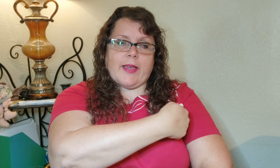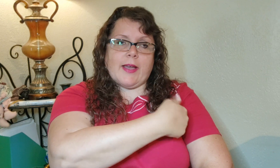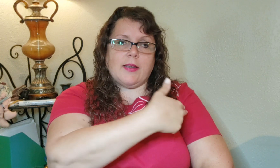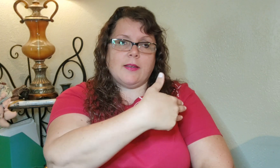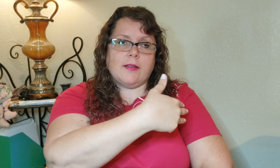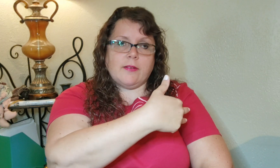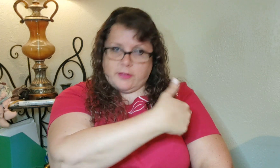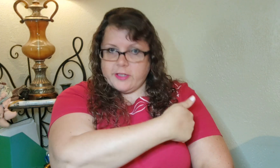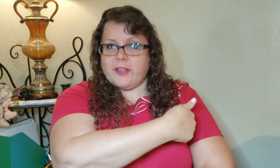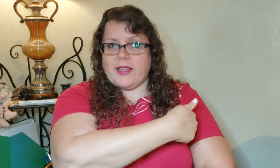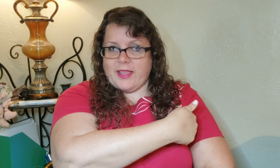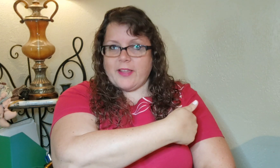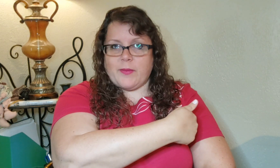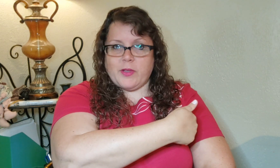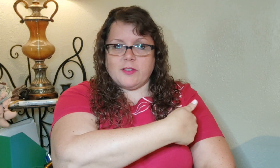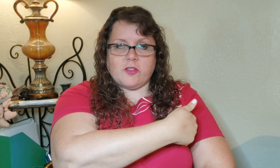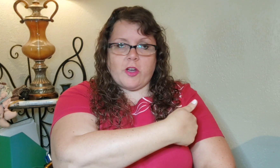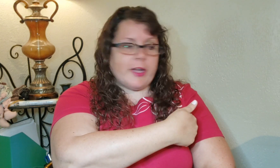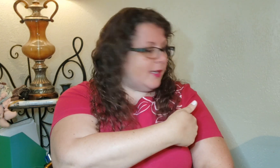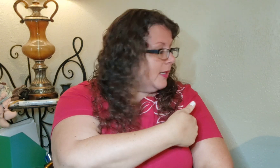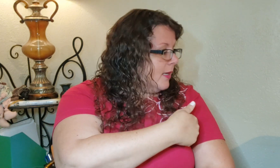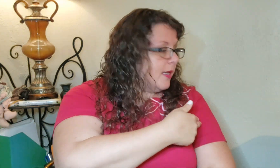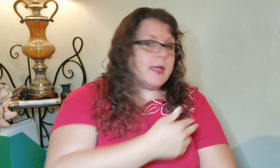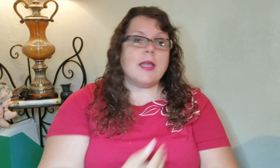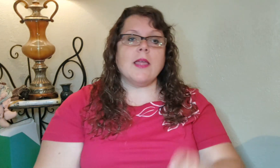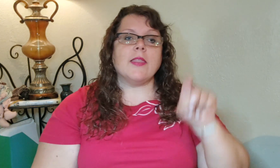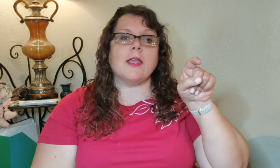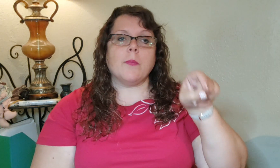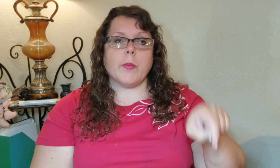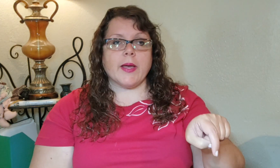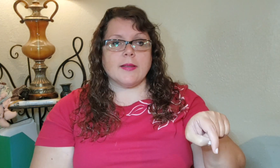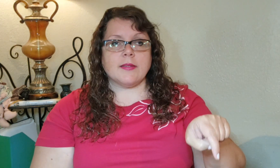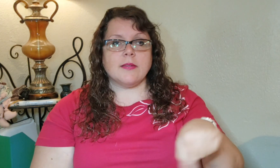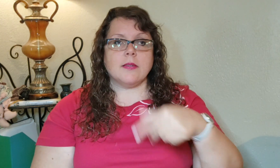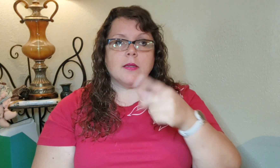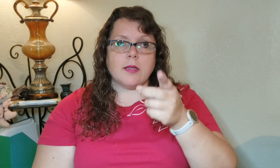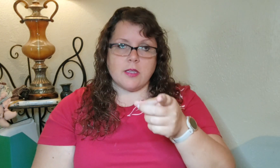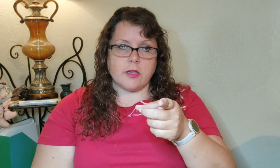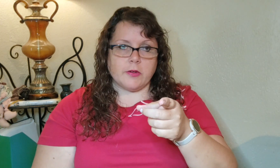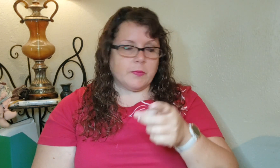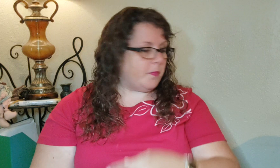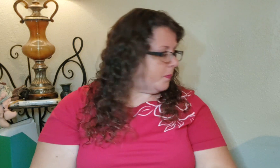that. You know, like how they put a shot. And then must you.